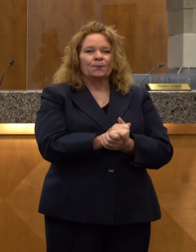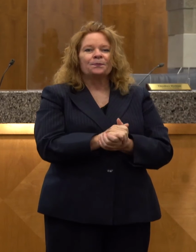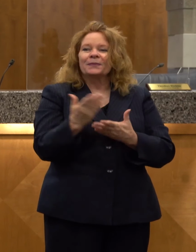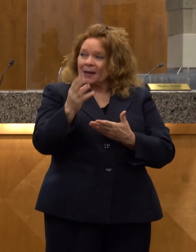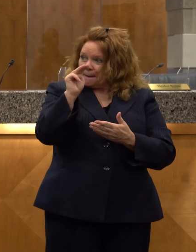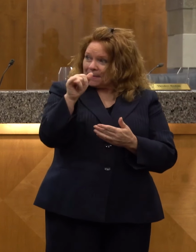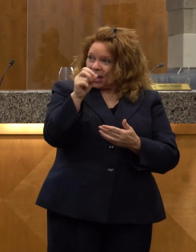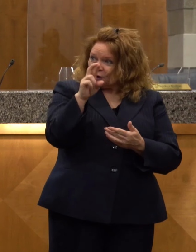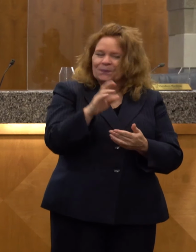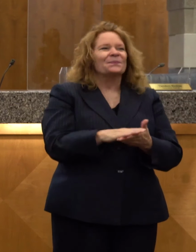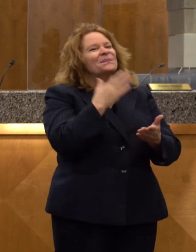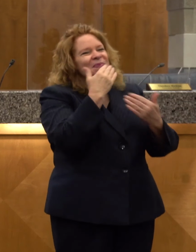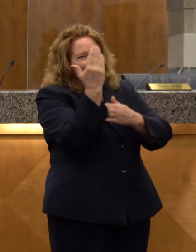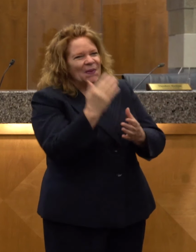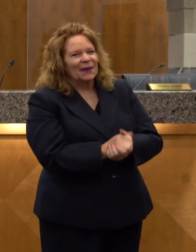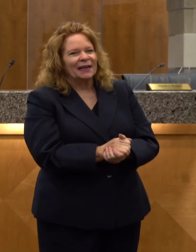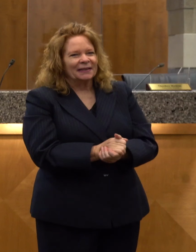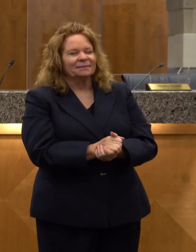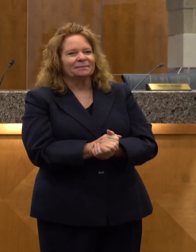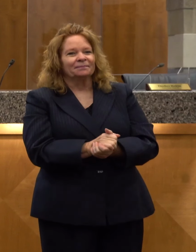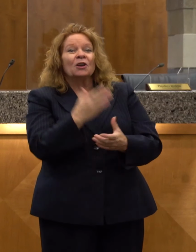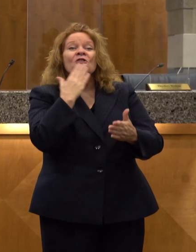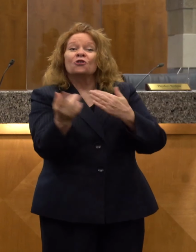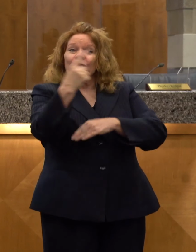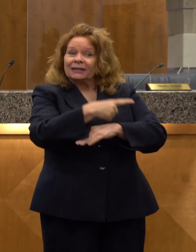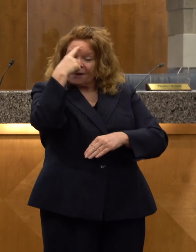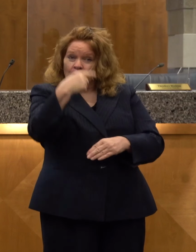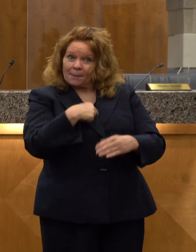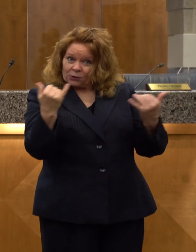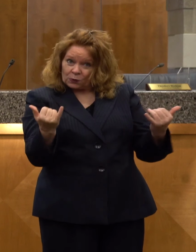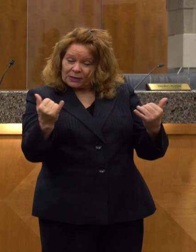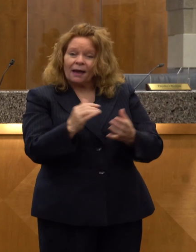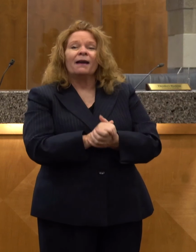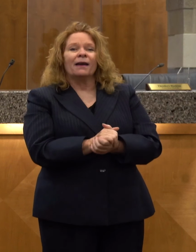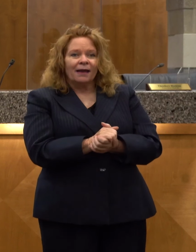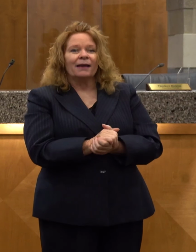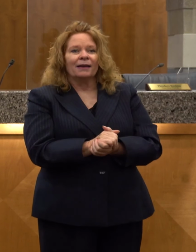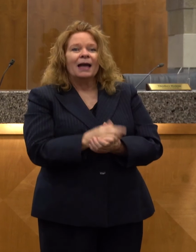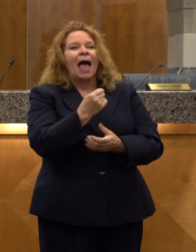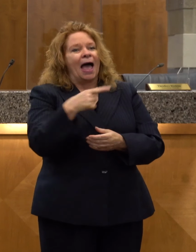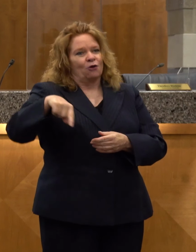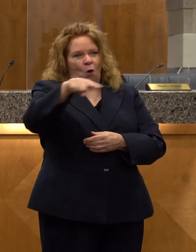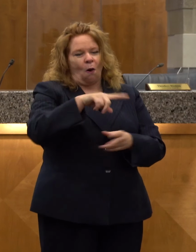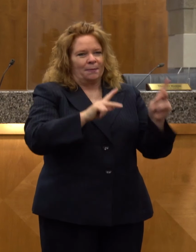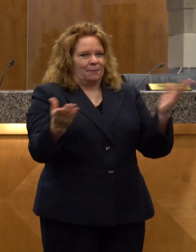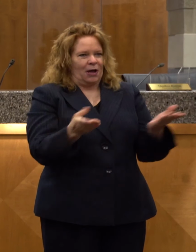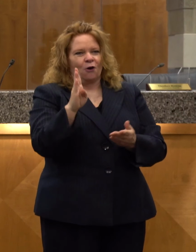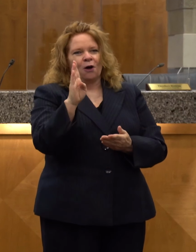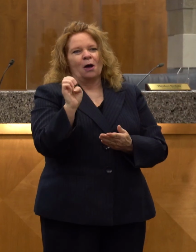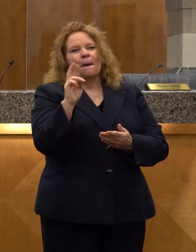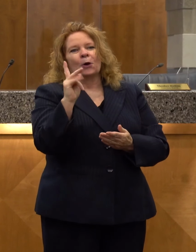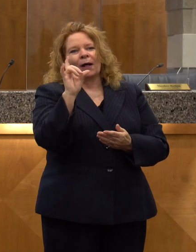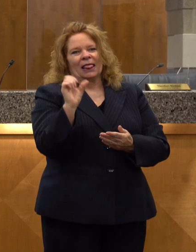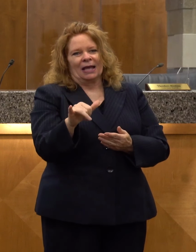Good morning. This is a good day for me today, and as well as the resident of Berkeley. I wanted to say that